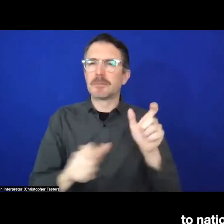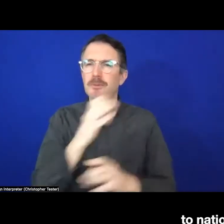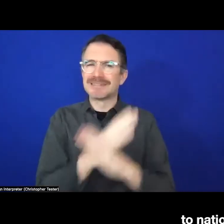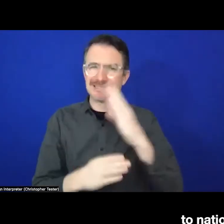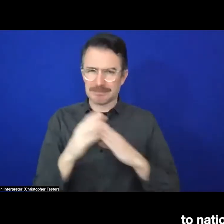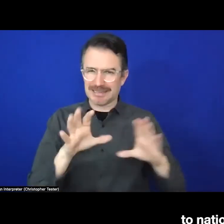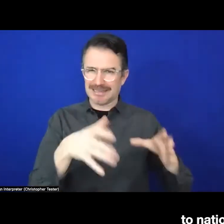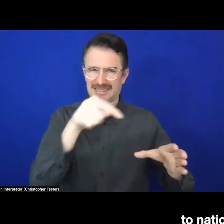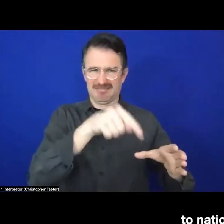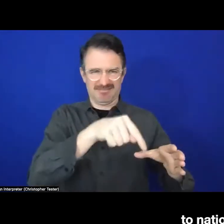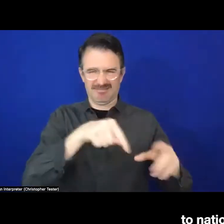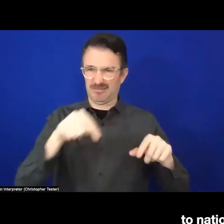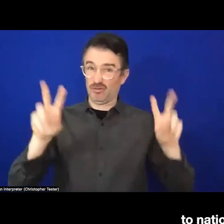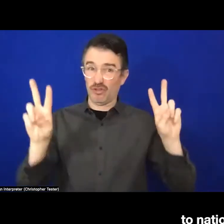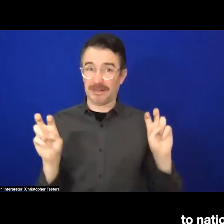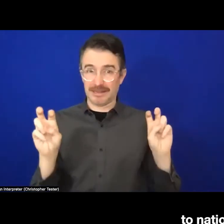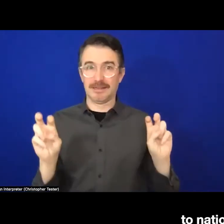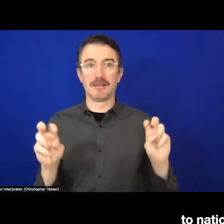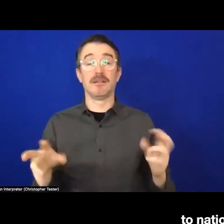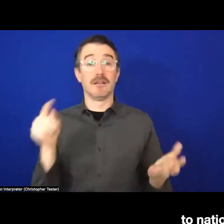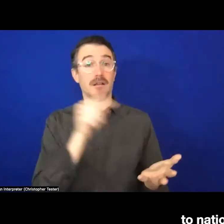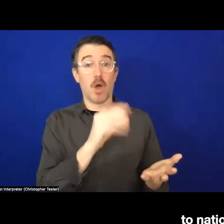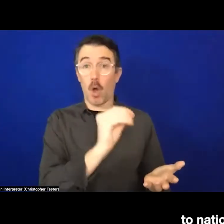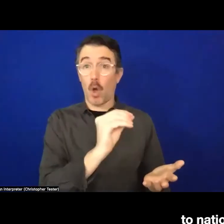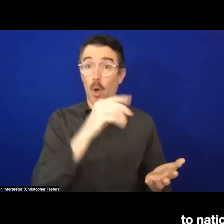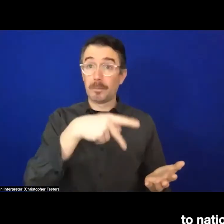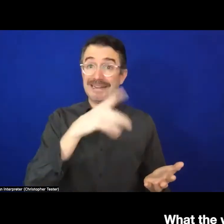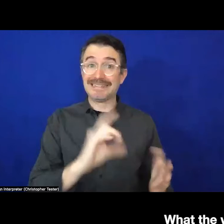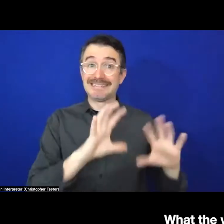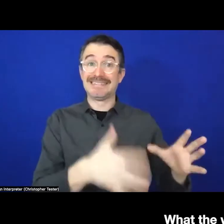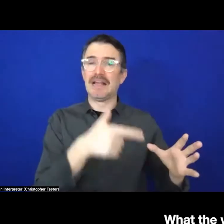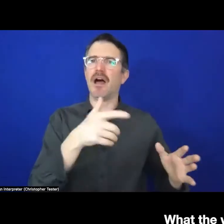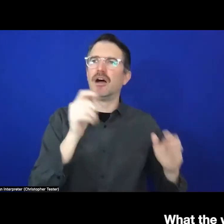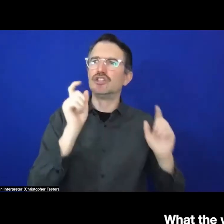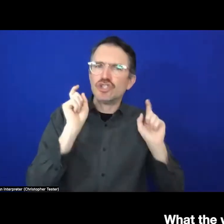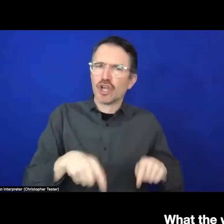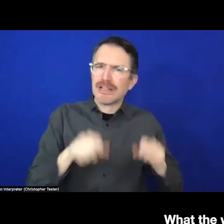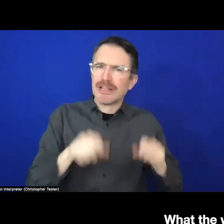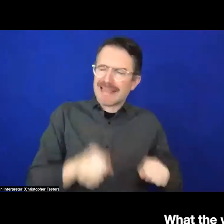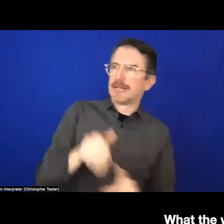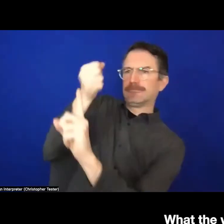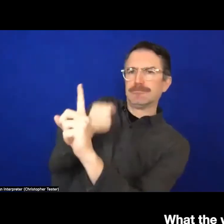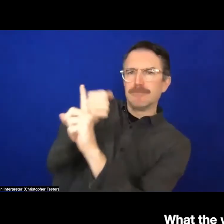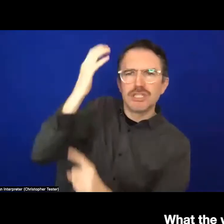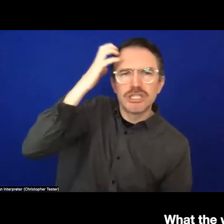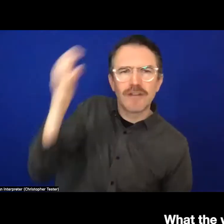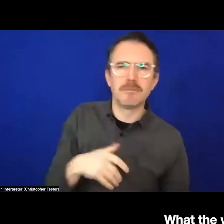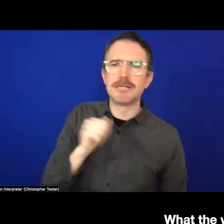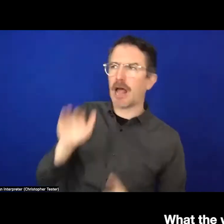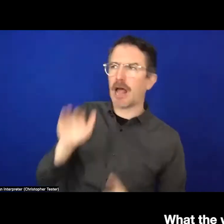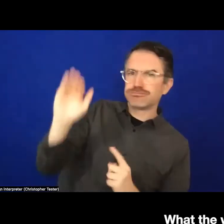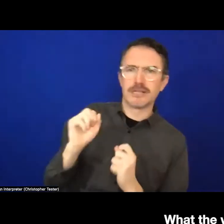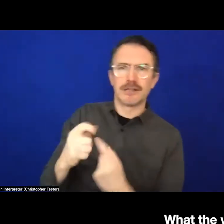to bring home to national governments, constituencies and local communities what the world has committed to here